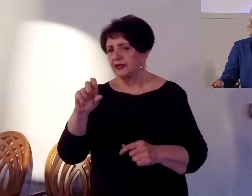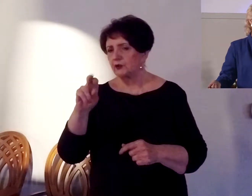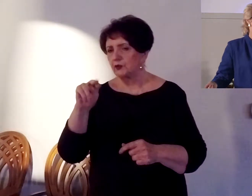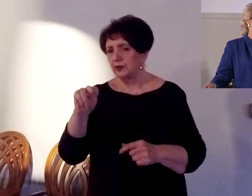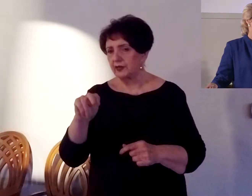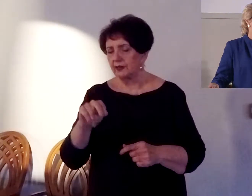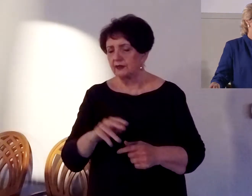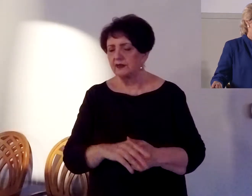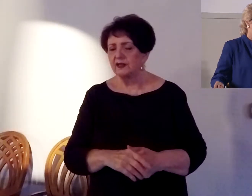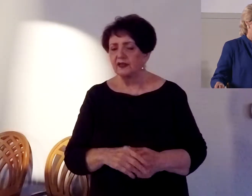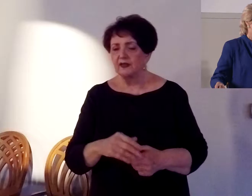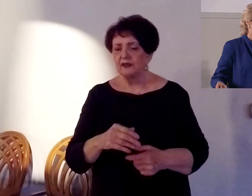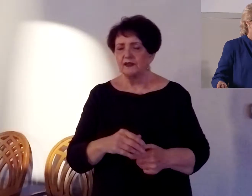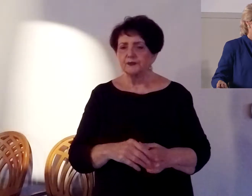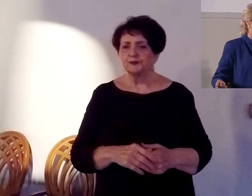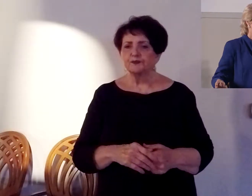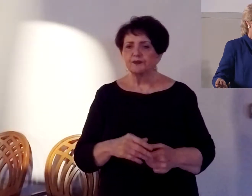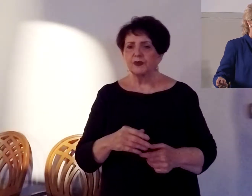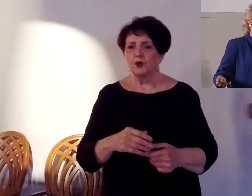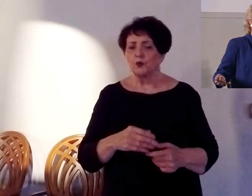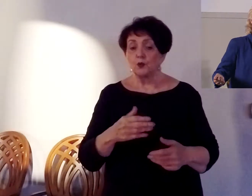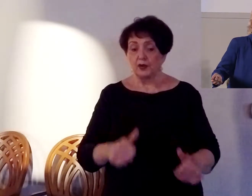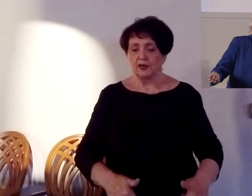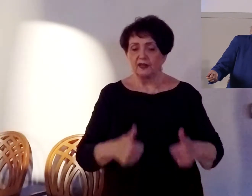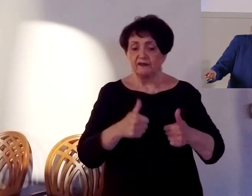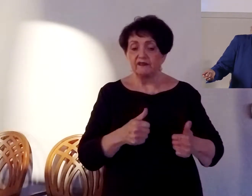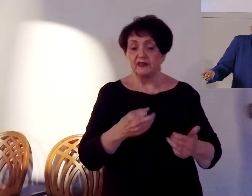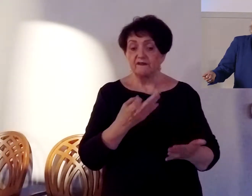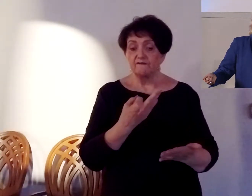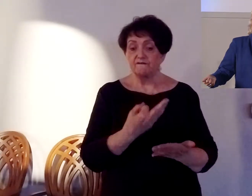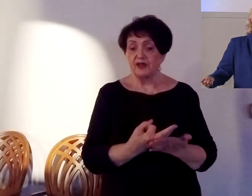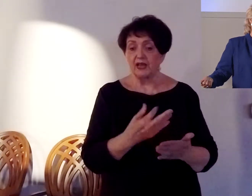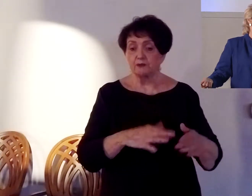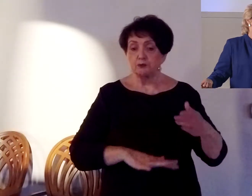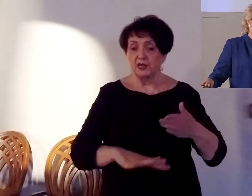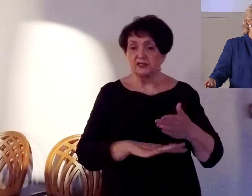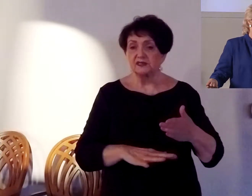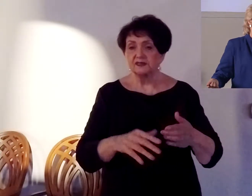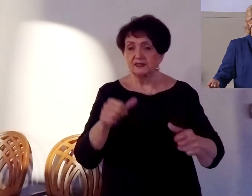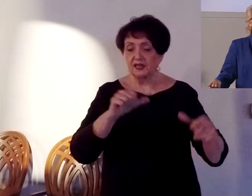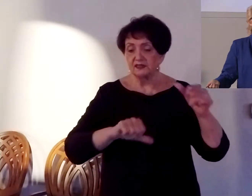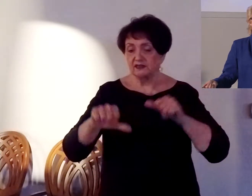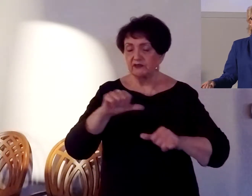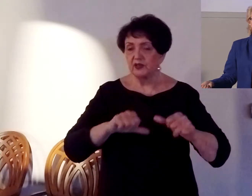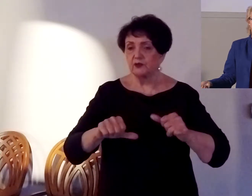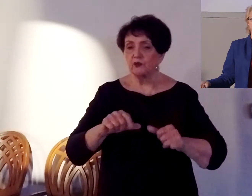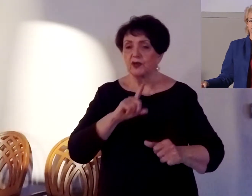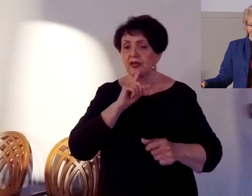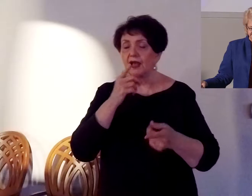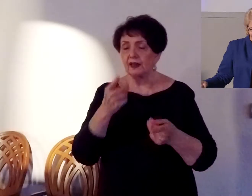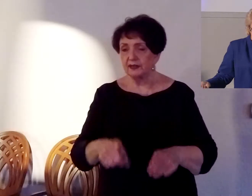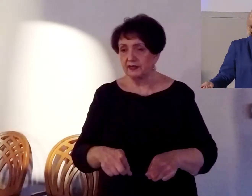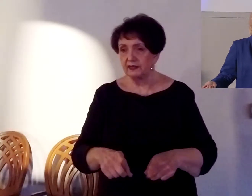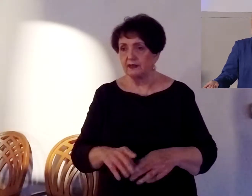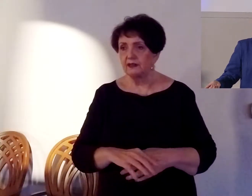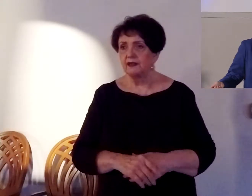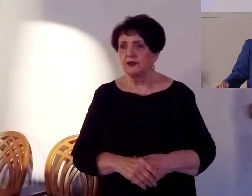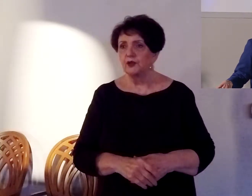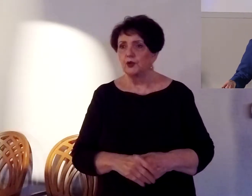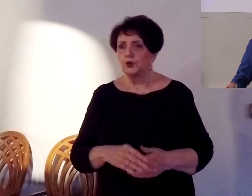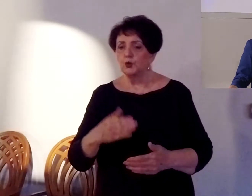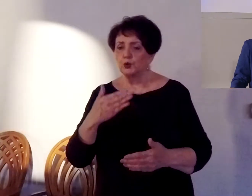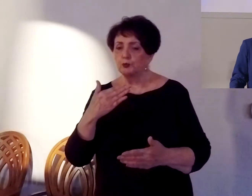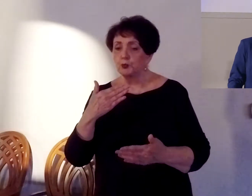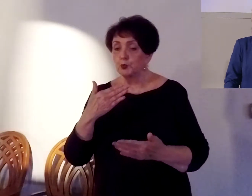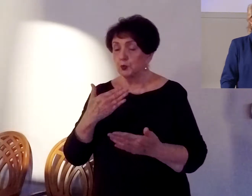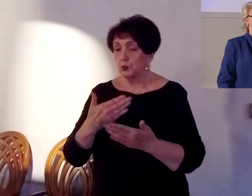Because we now live in a fact-based scientific reality. And so you prove your spirituality by being able to believe in